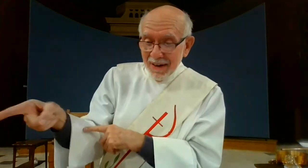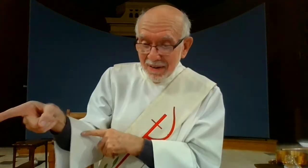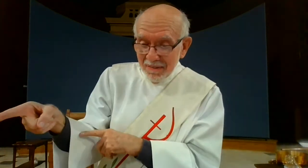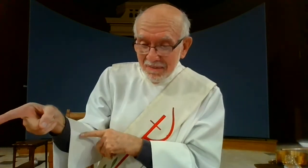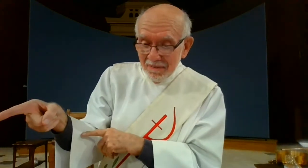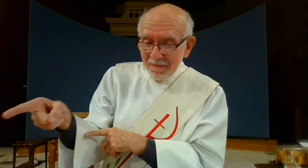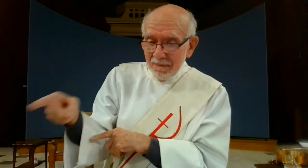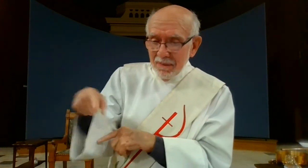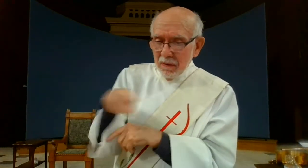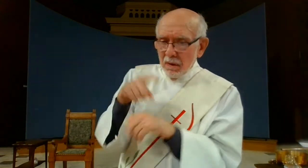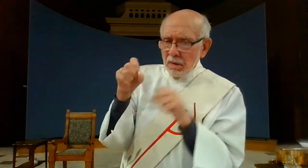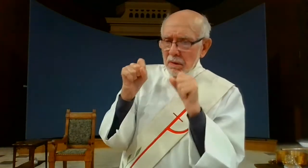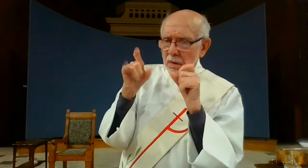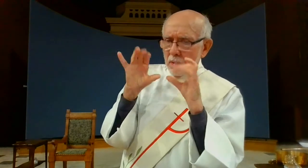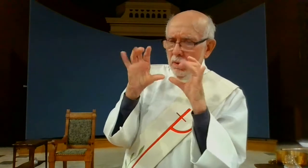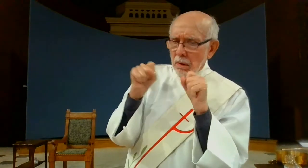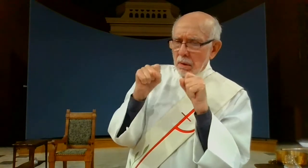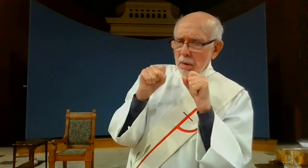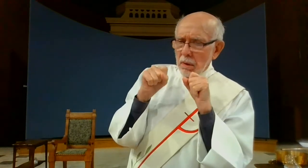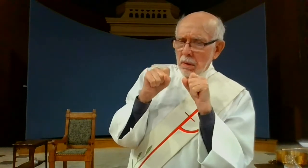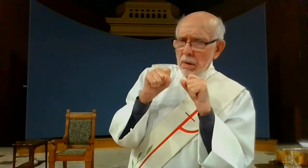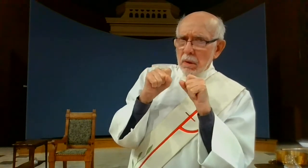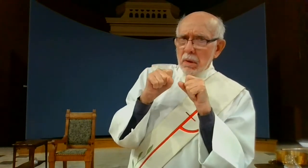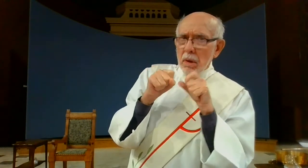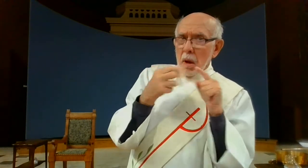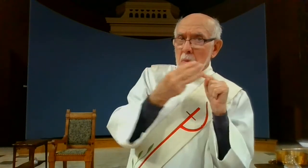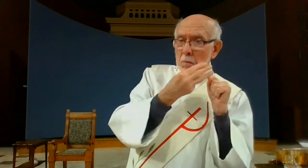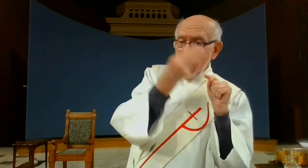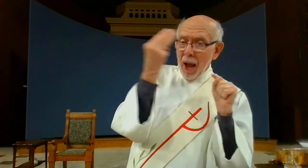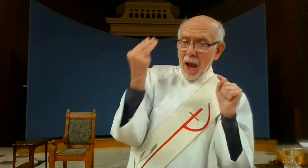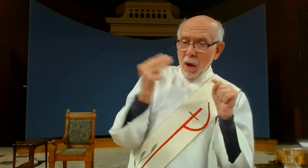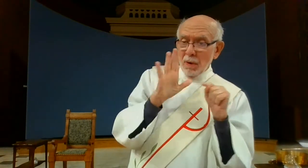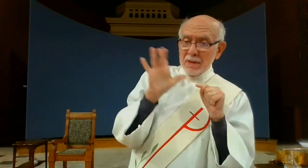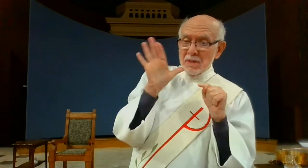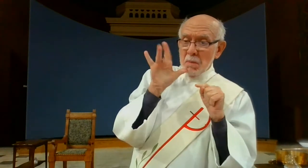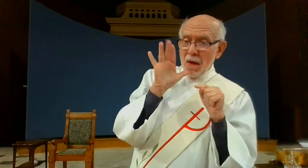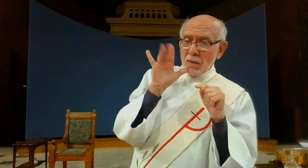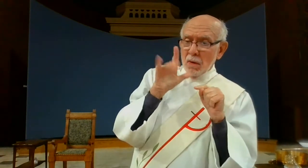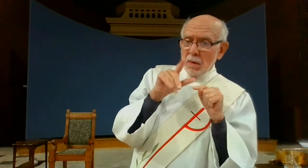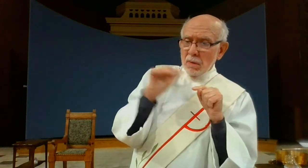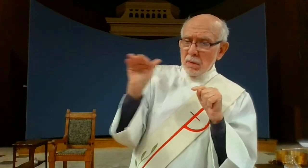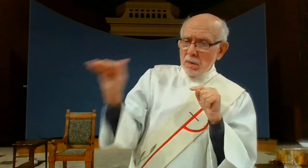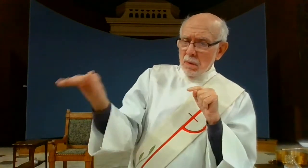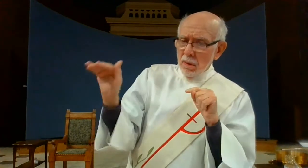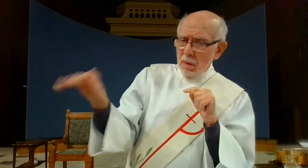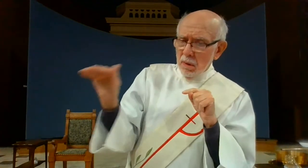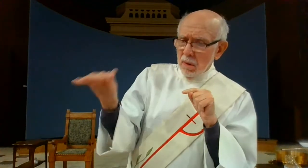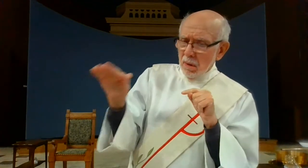When his parents saw him, they were astonished. And his mother said to